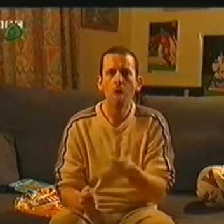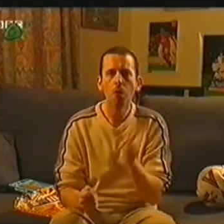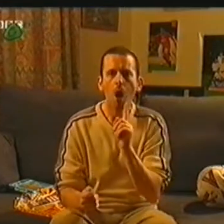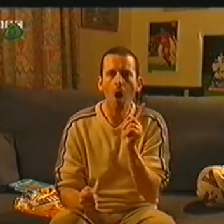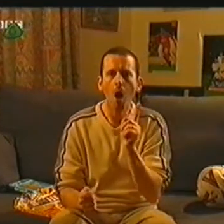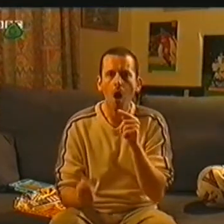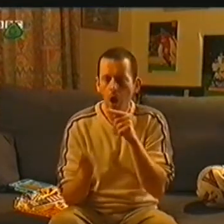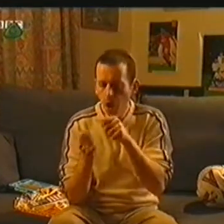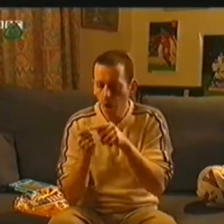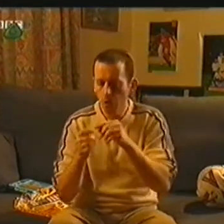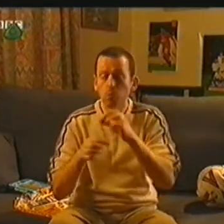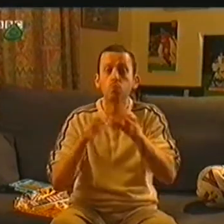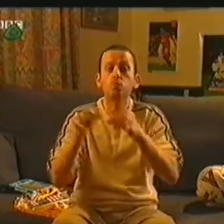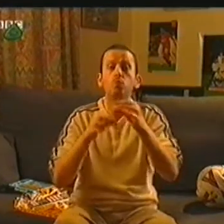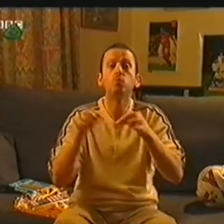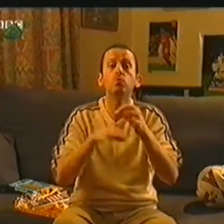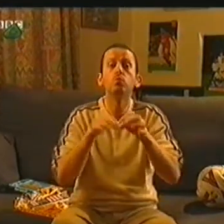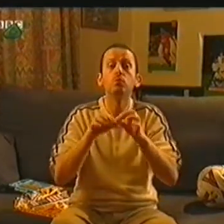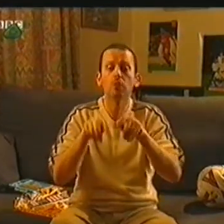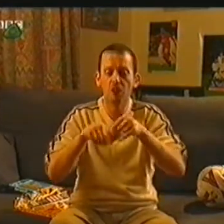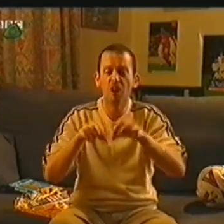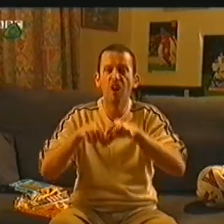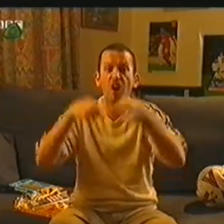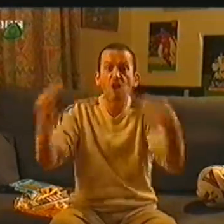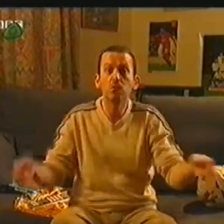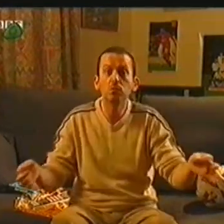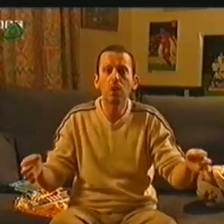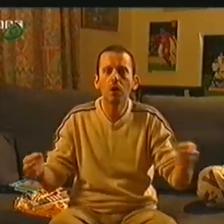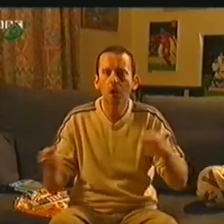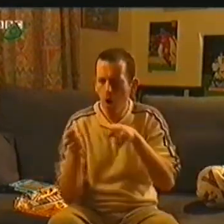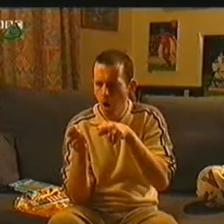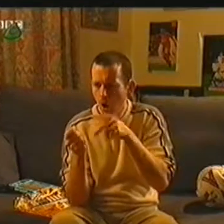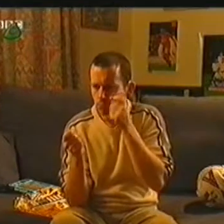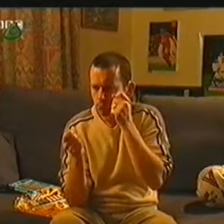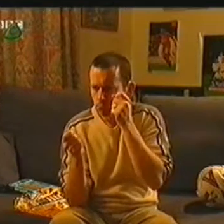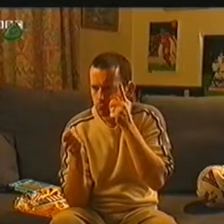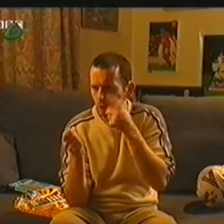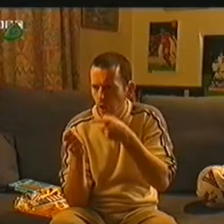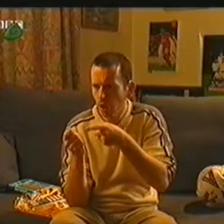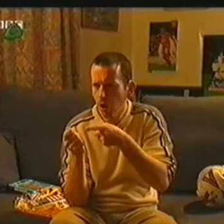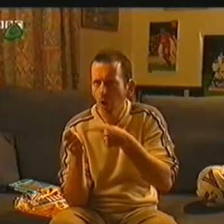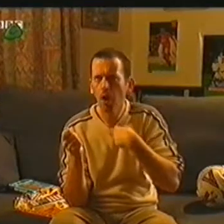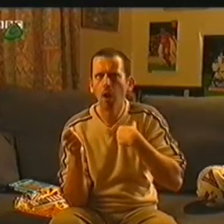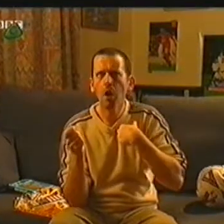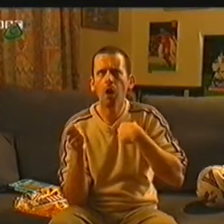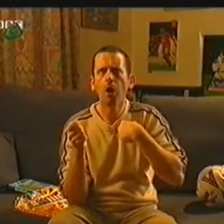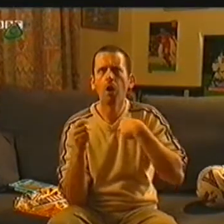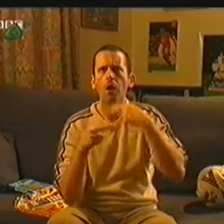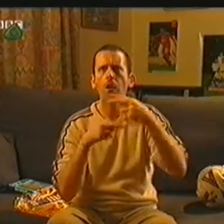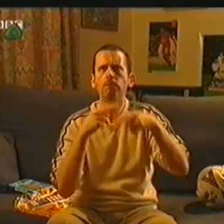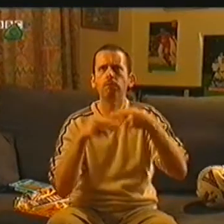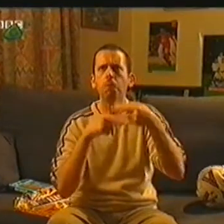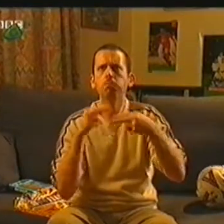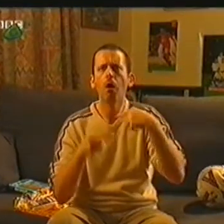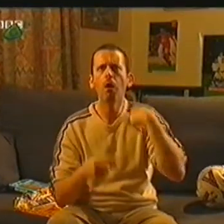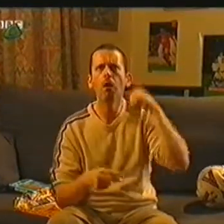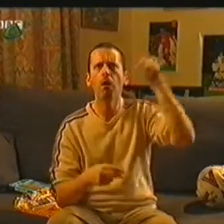football strip. Hey up, said Mr. Williamson, that makes me feel old. There's Jim. How old? 11